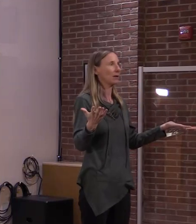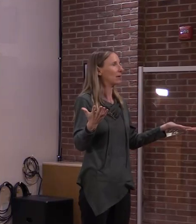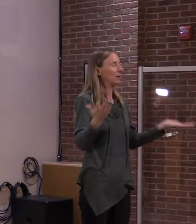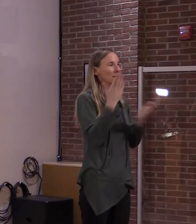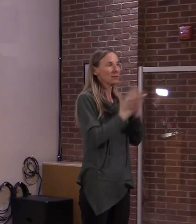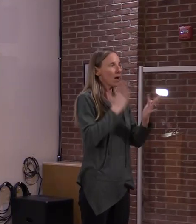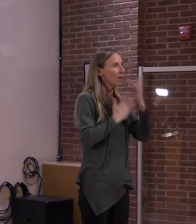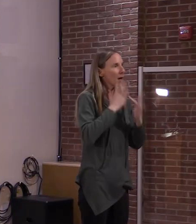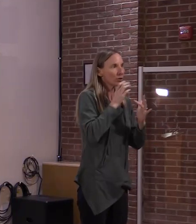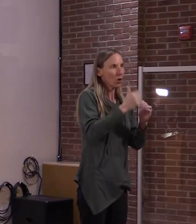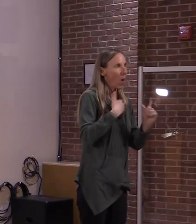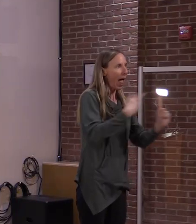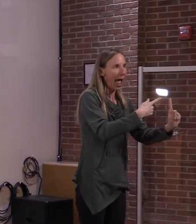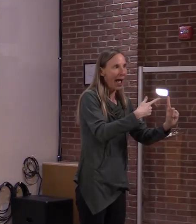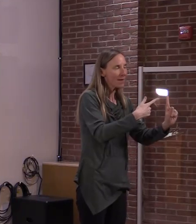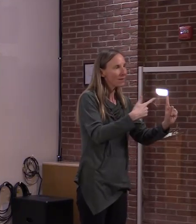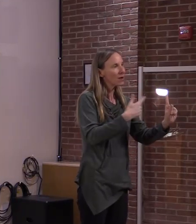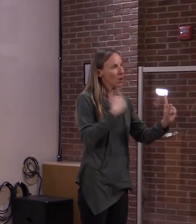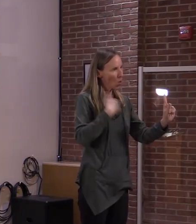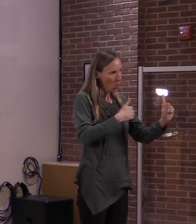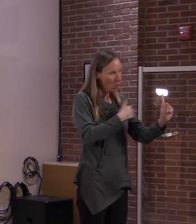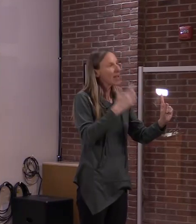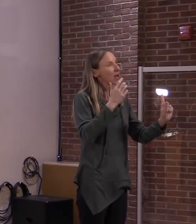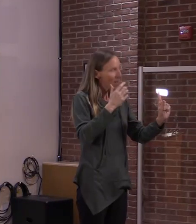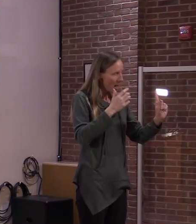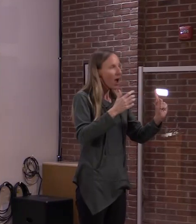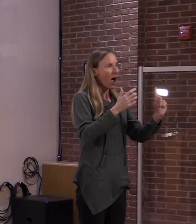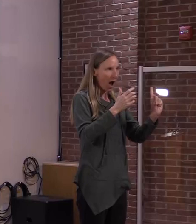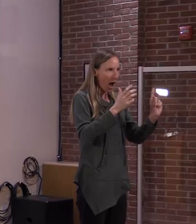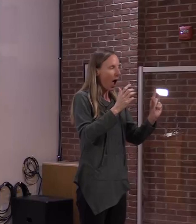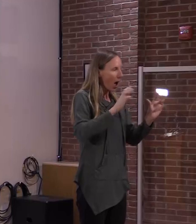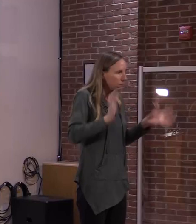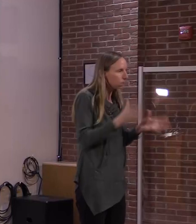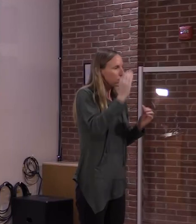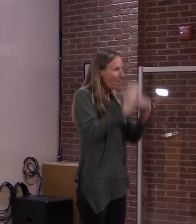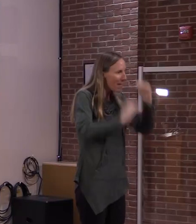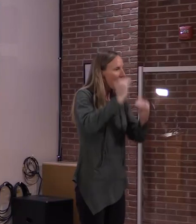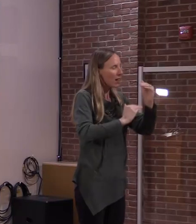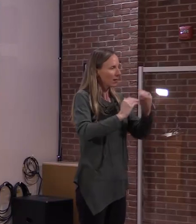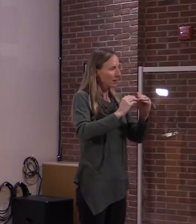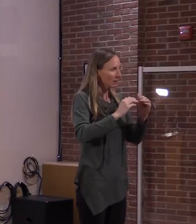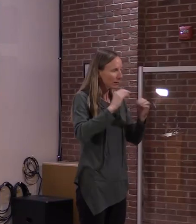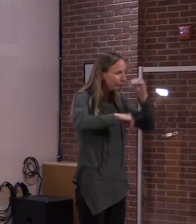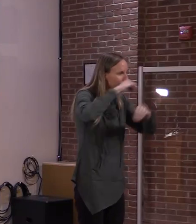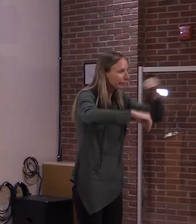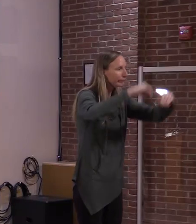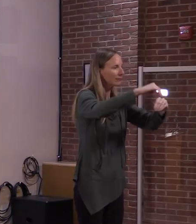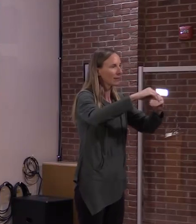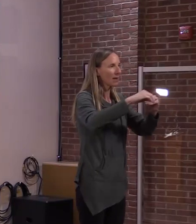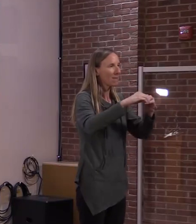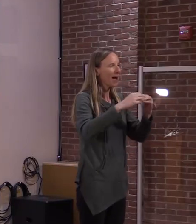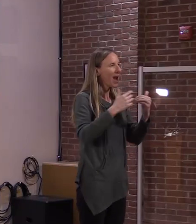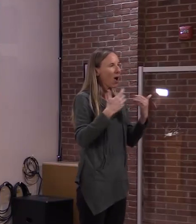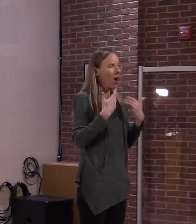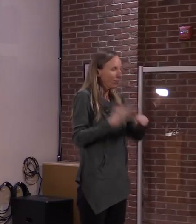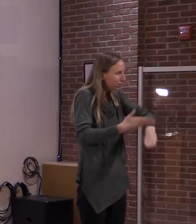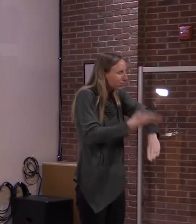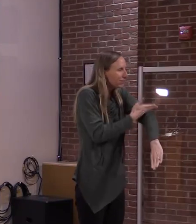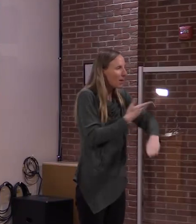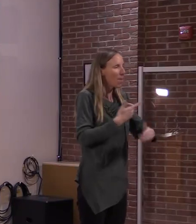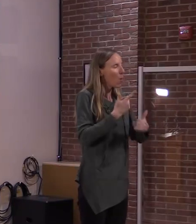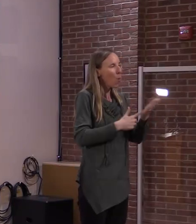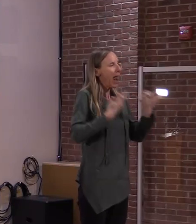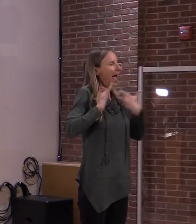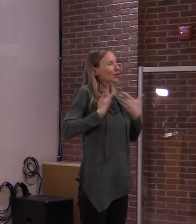But having it in an area so we can just keep track of it, so it isn't spent for programmatic needs.